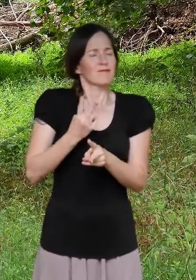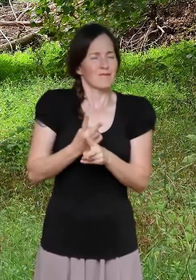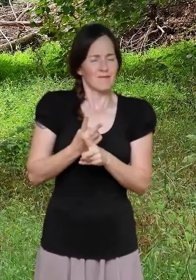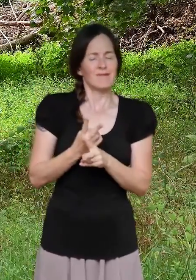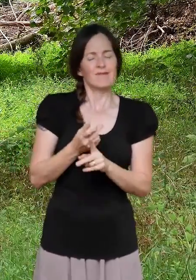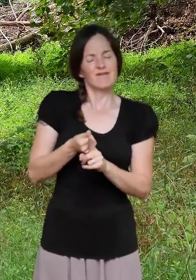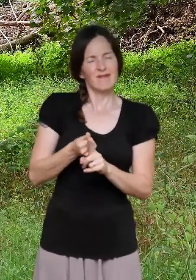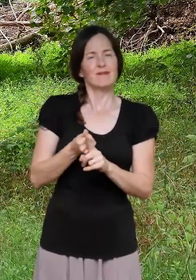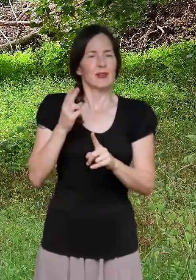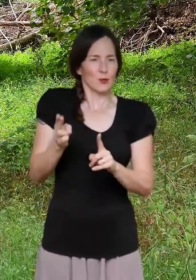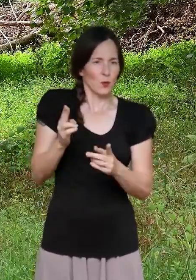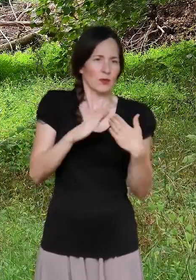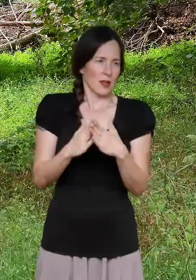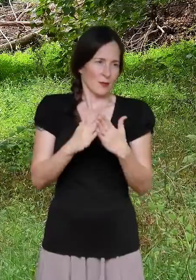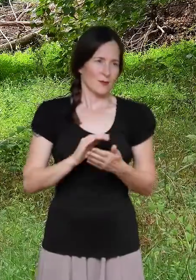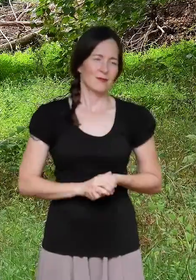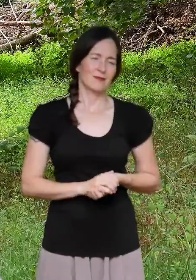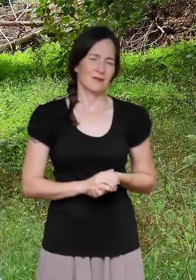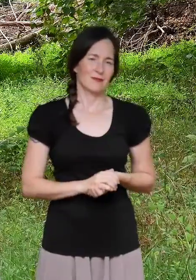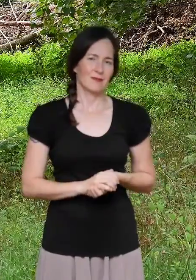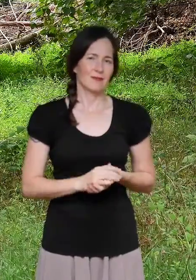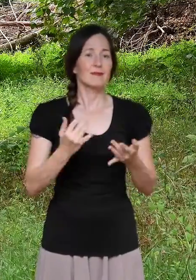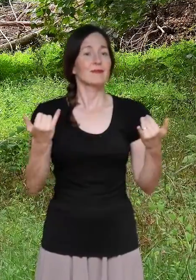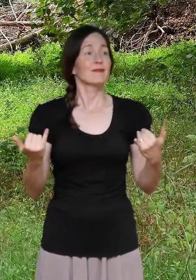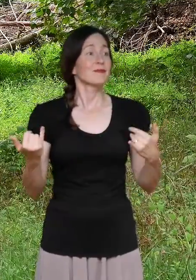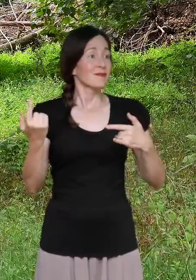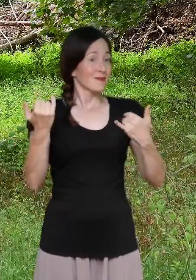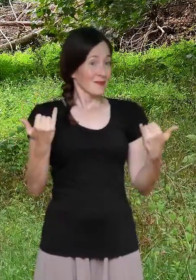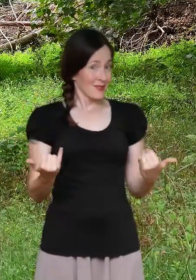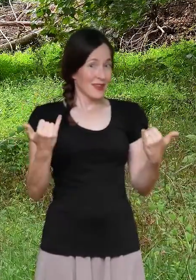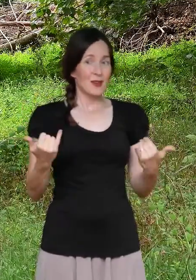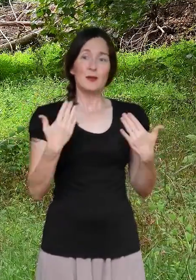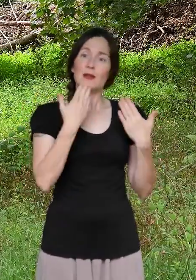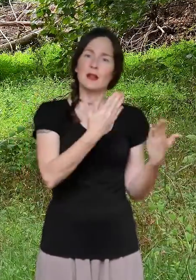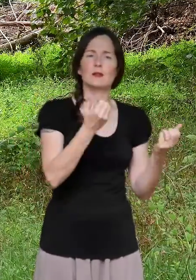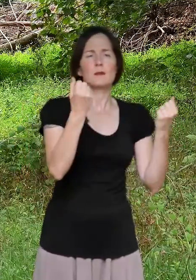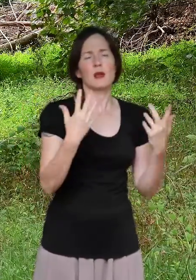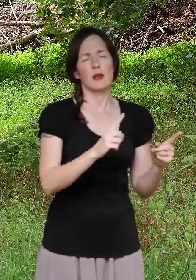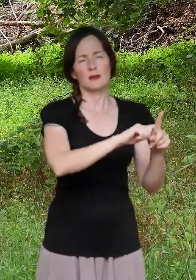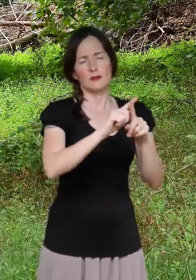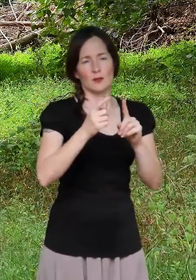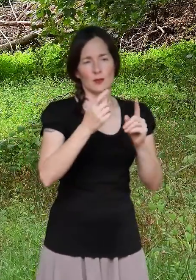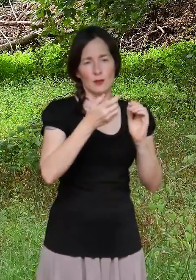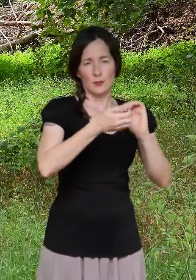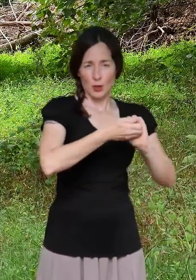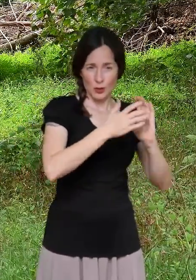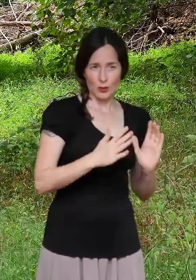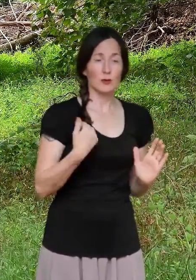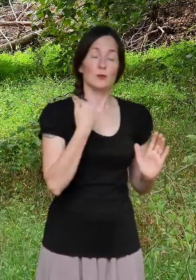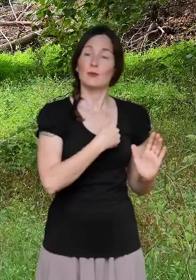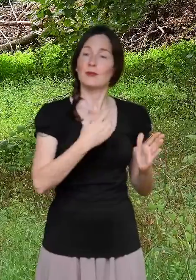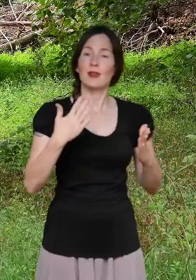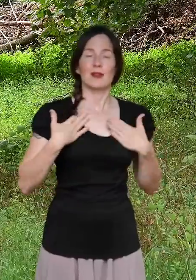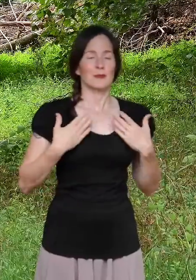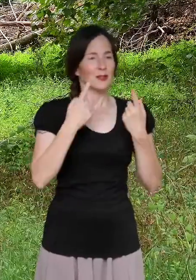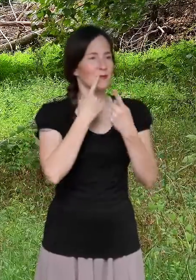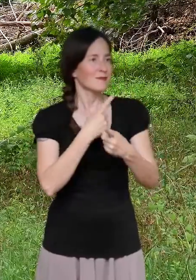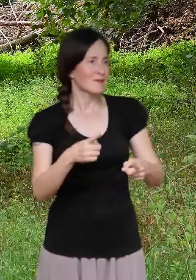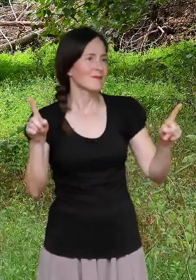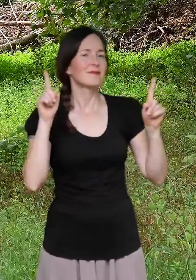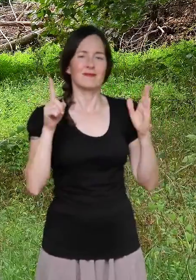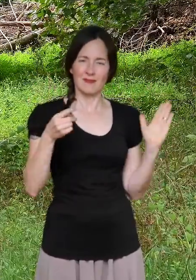town. Today, thanks to many of our partners, we're pleased to celebrate this groundbreaking of the H7 dry